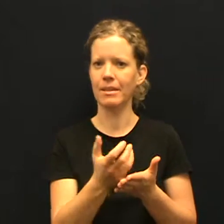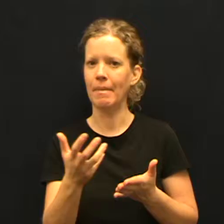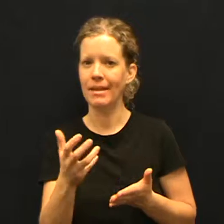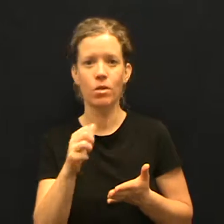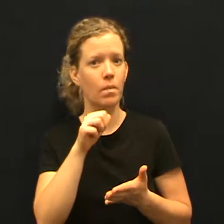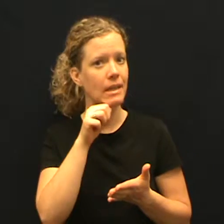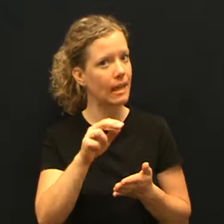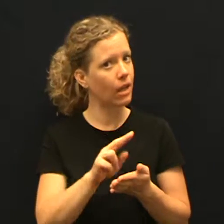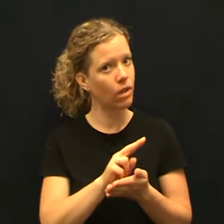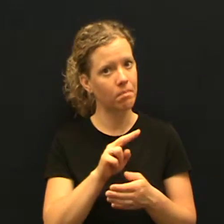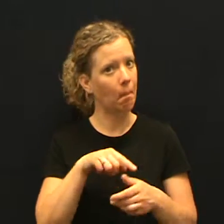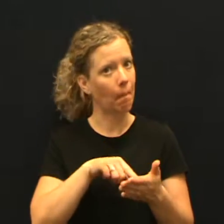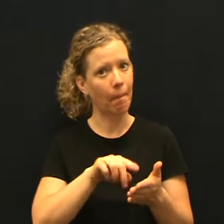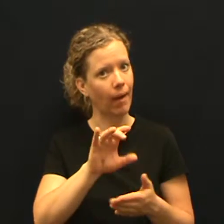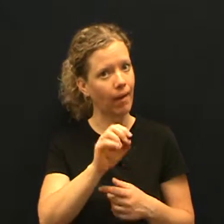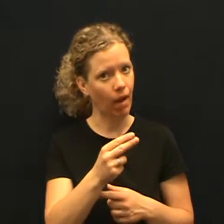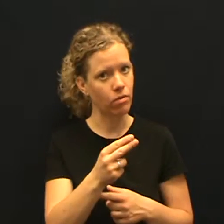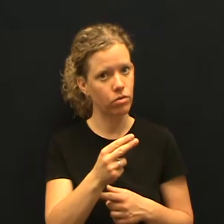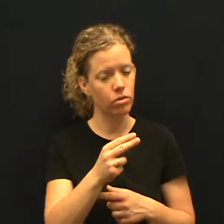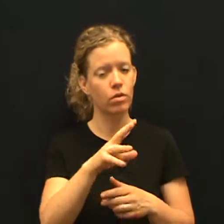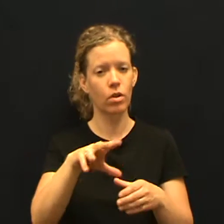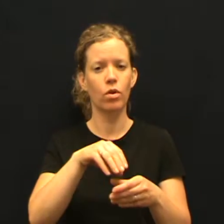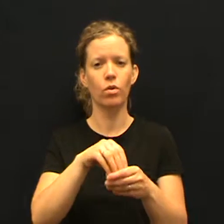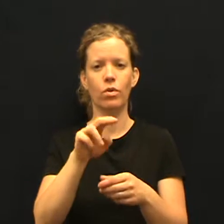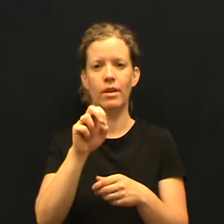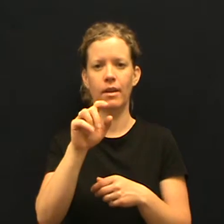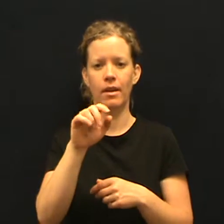net income. And we see depreciation of $16 million.